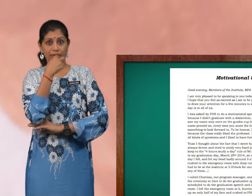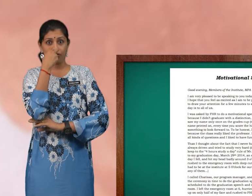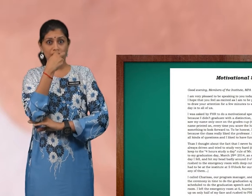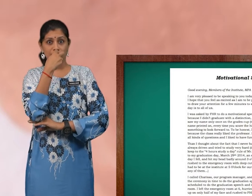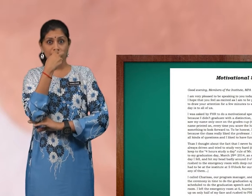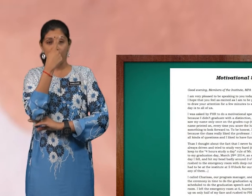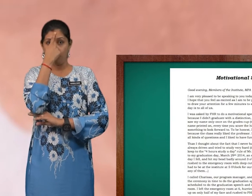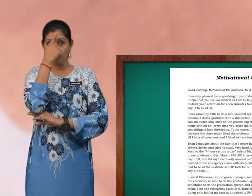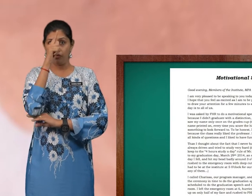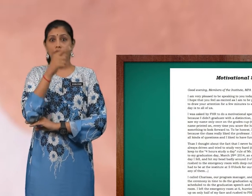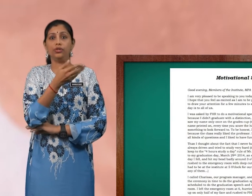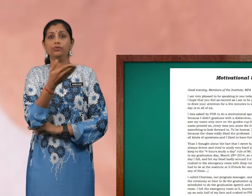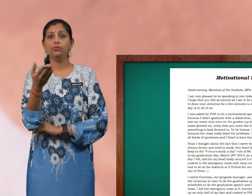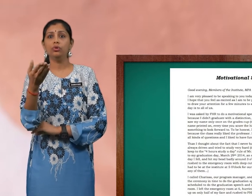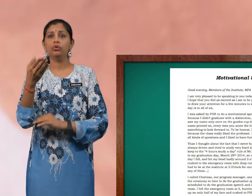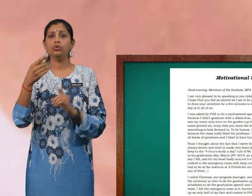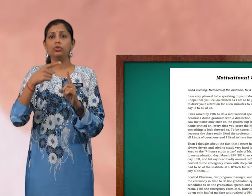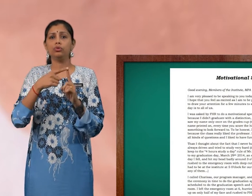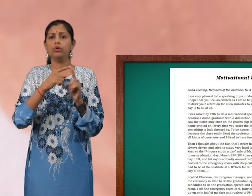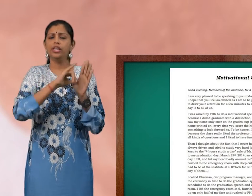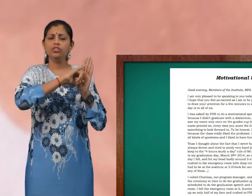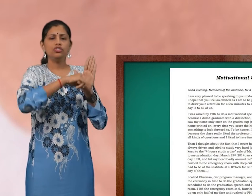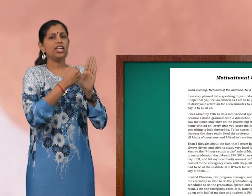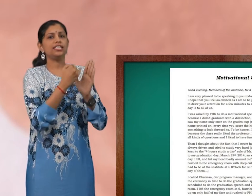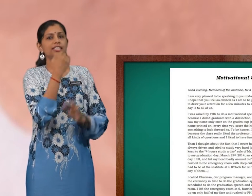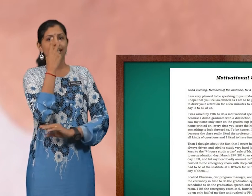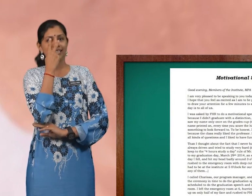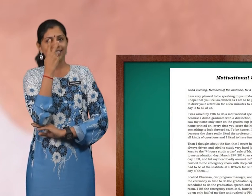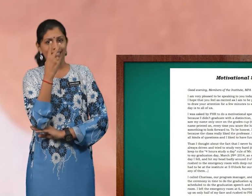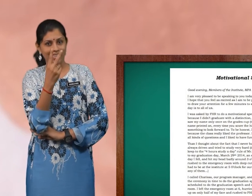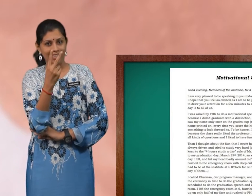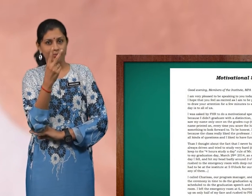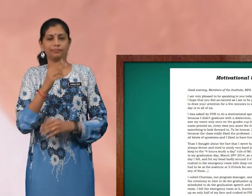speech for you to just see.